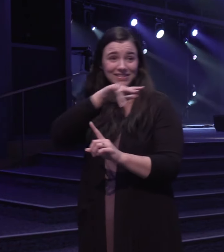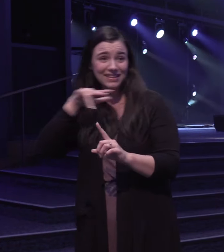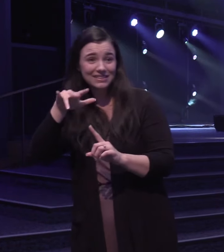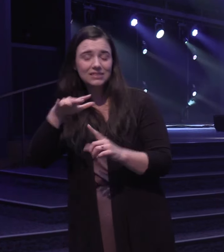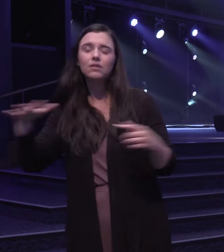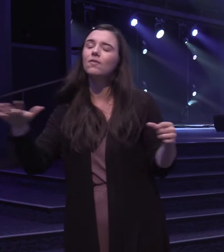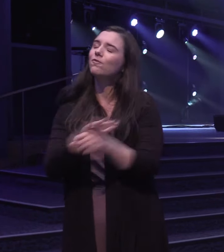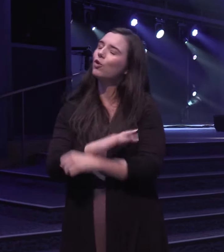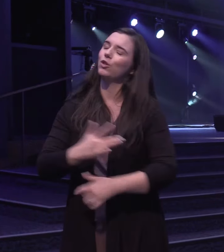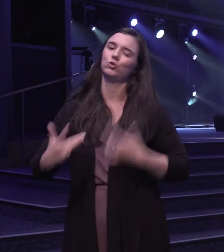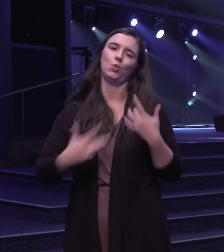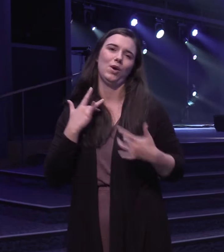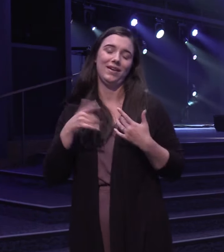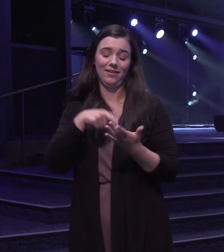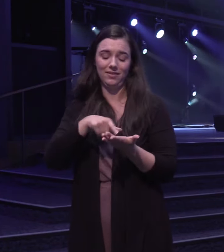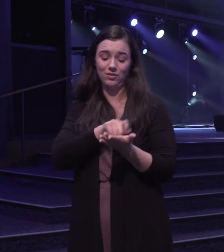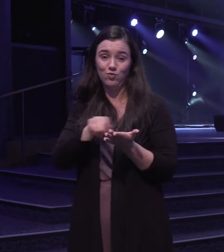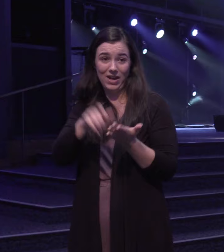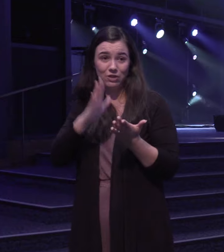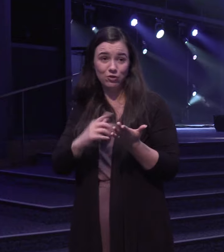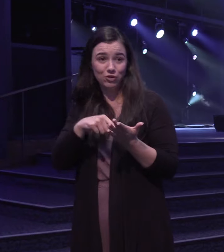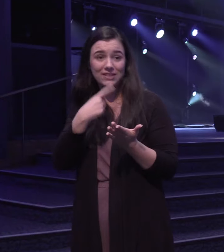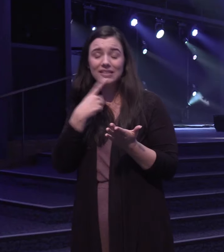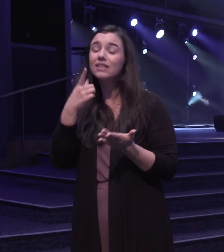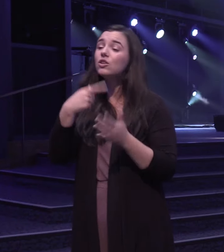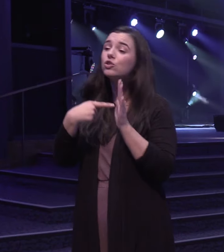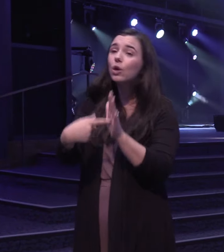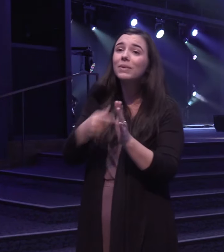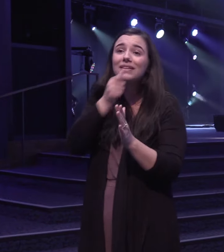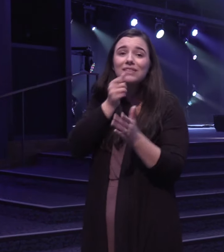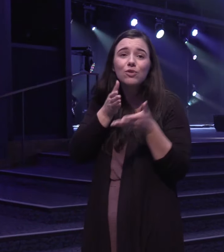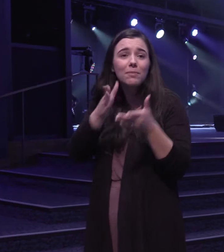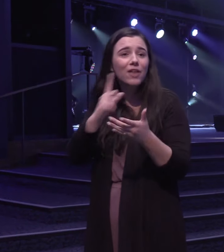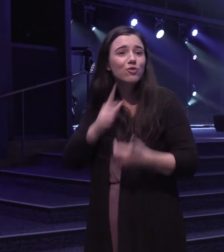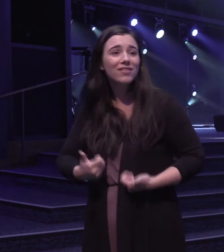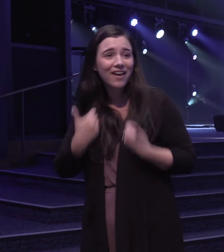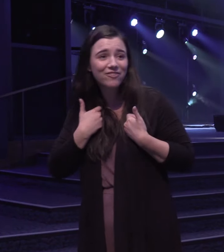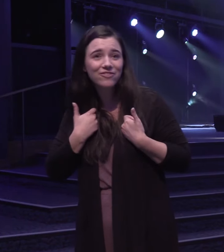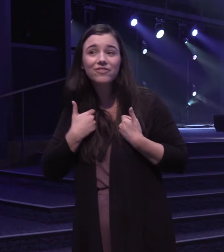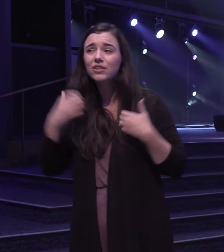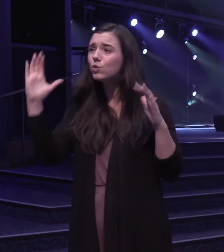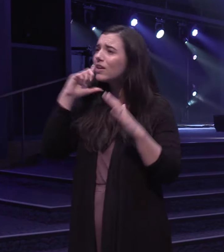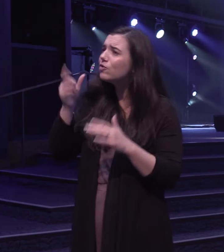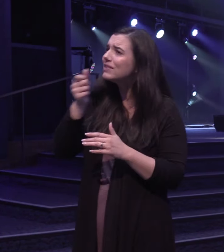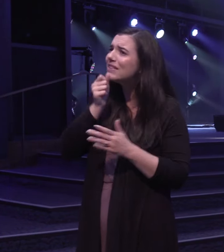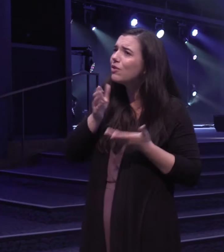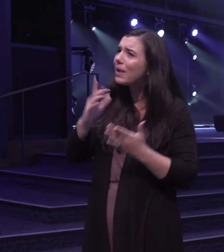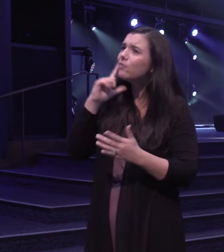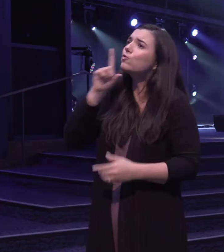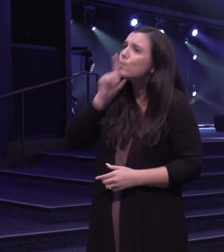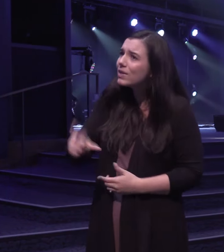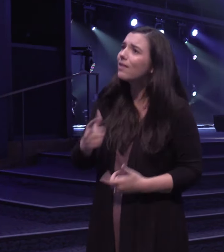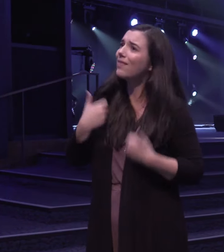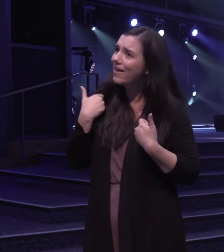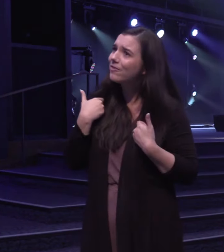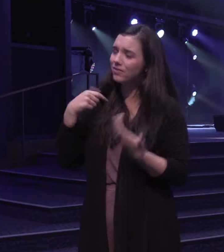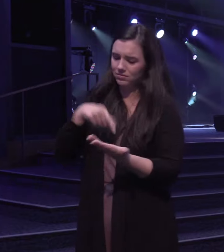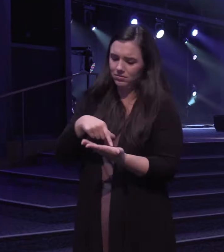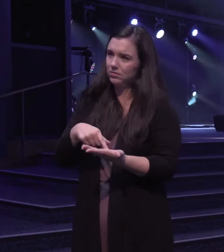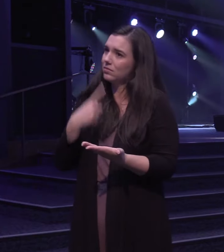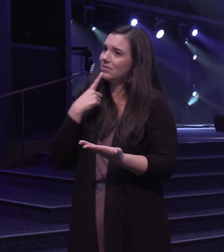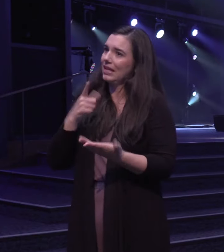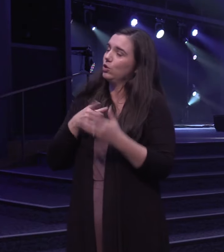is the fullness of joy. The writer actually says, you've shown me the secret path to life. Are you looking for a secret path to real life? He says that